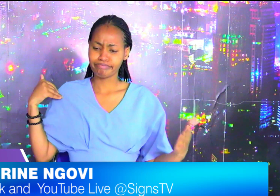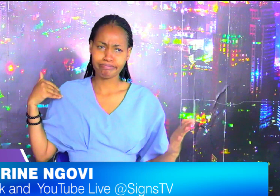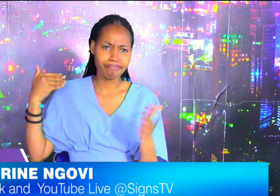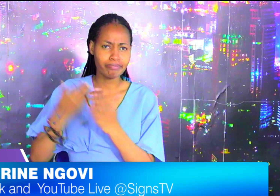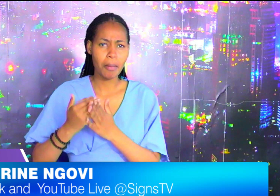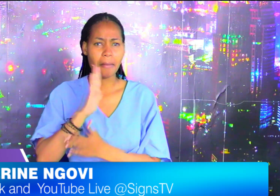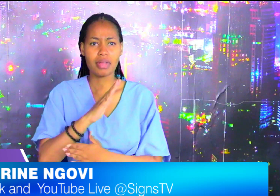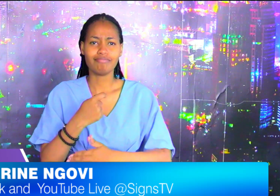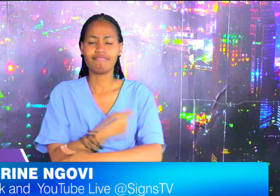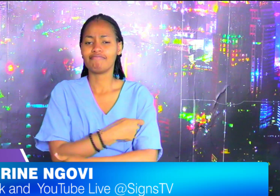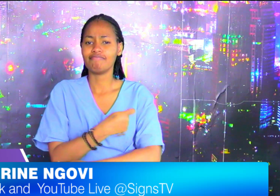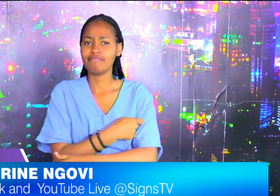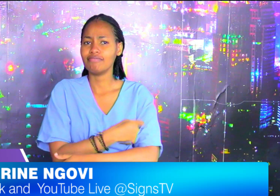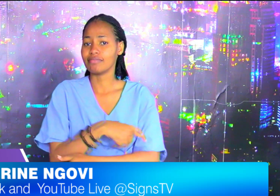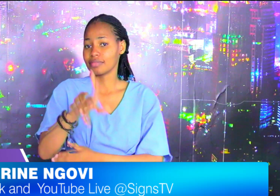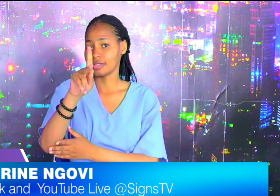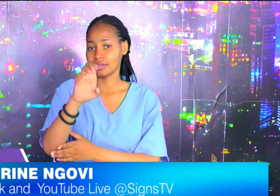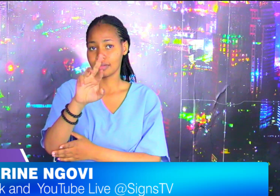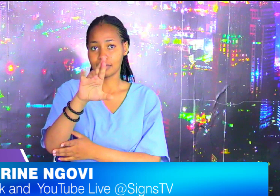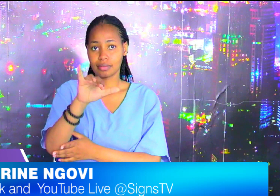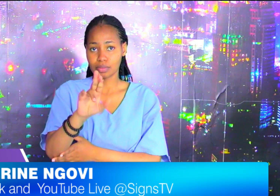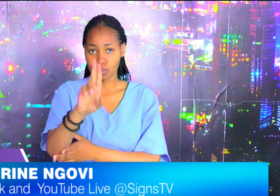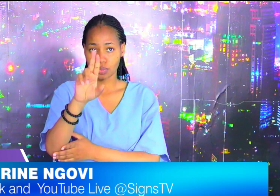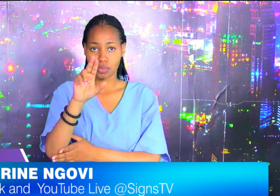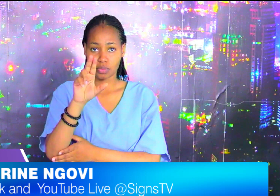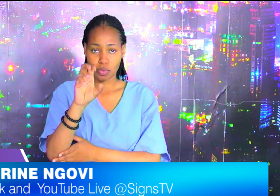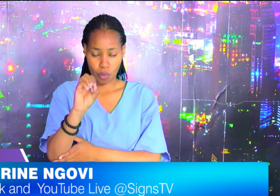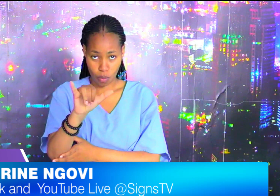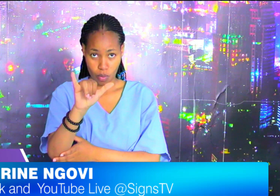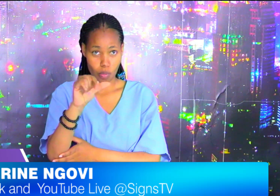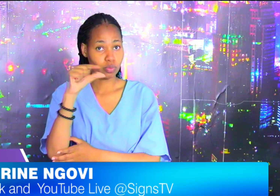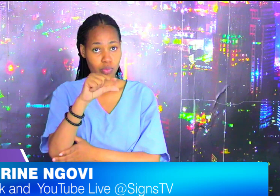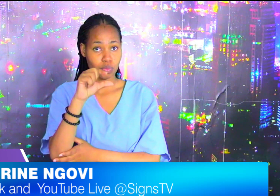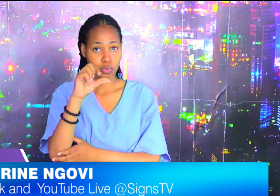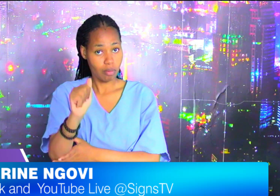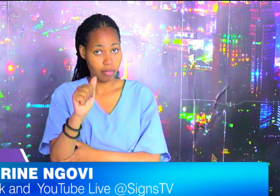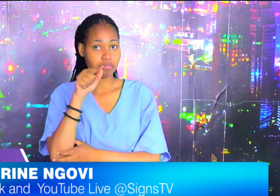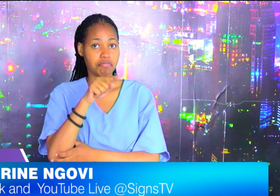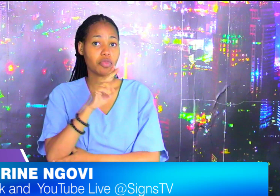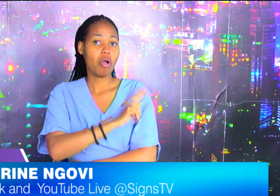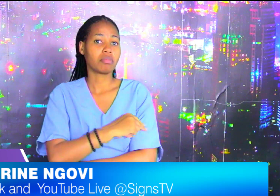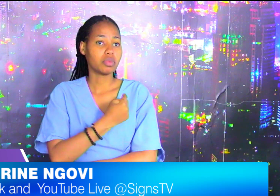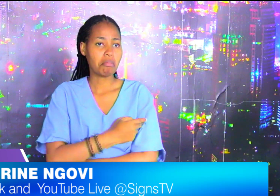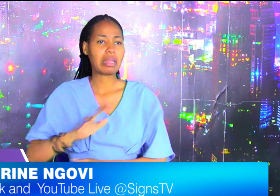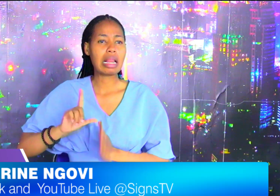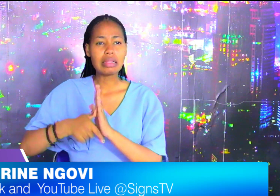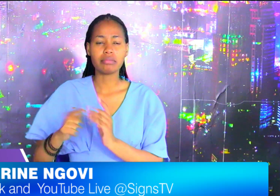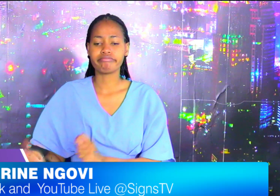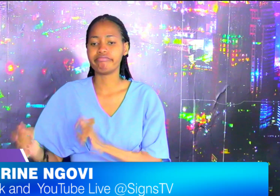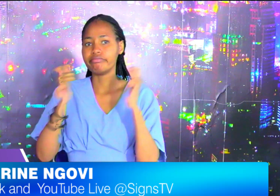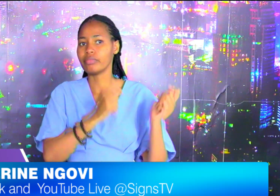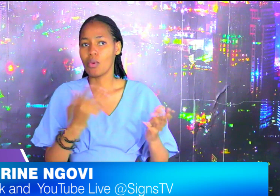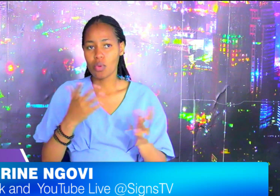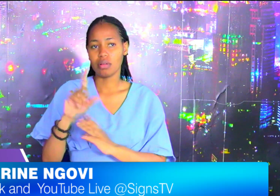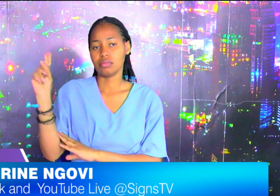The MP has since been treated at Kerugoya Hospital and later transferred to